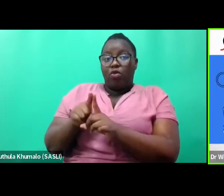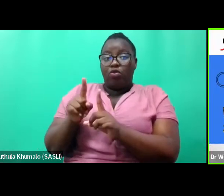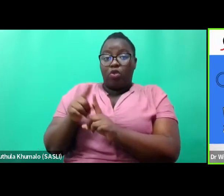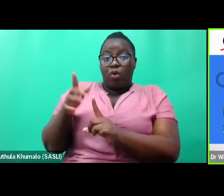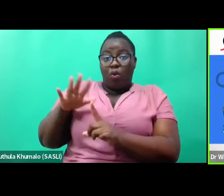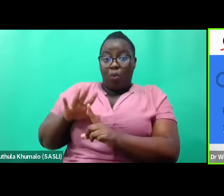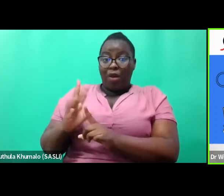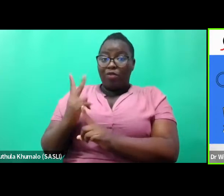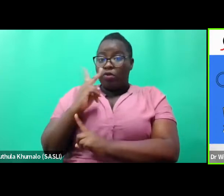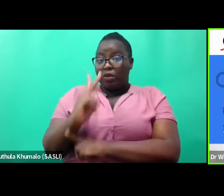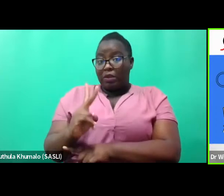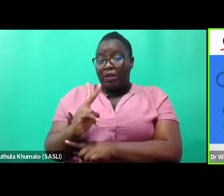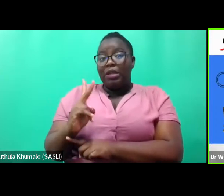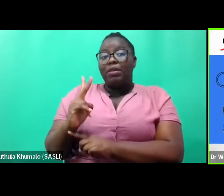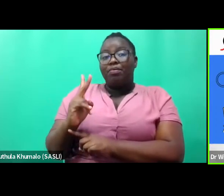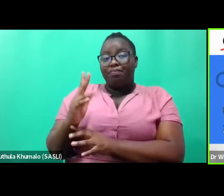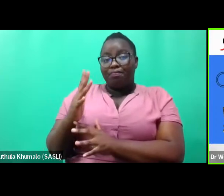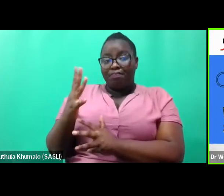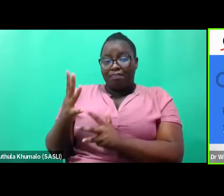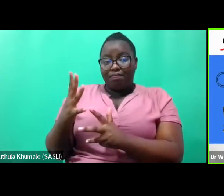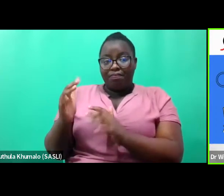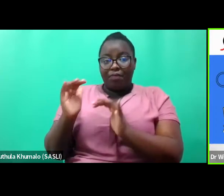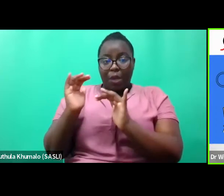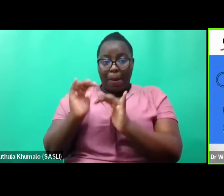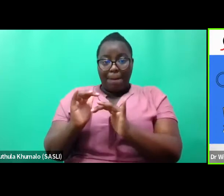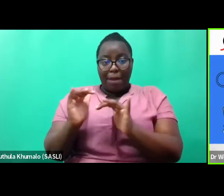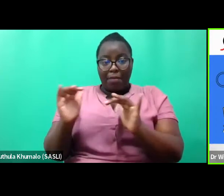the people see the